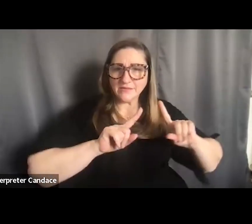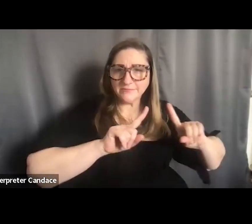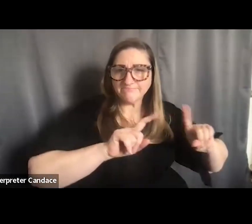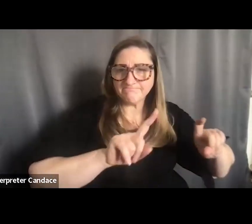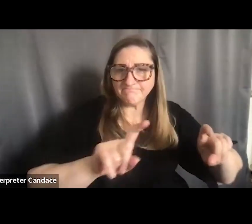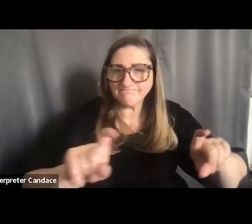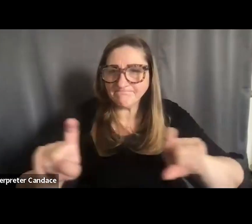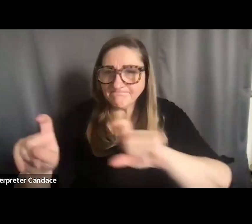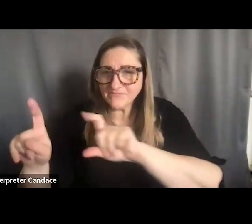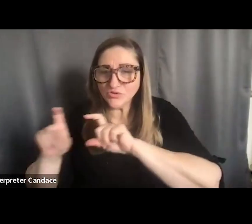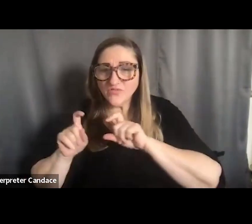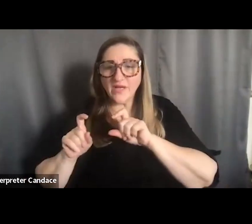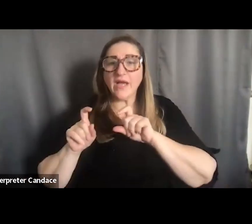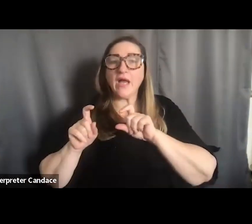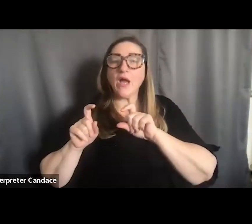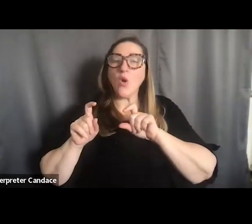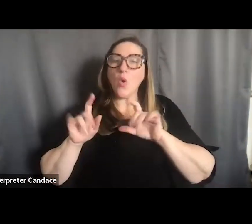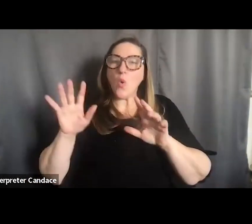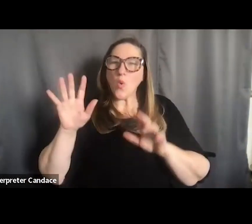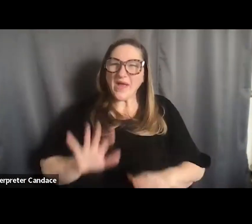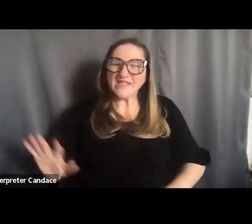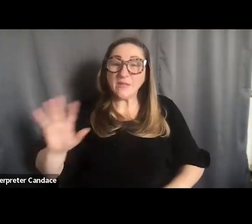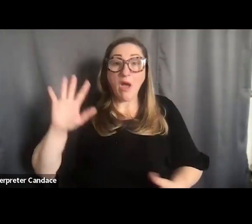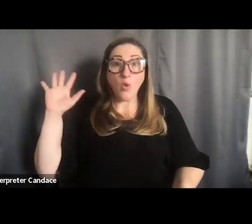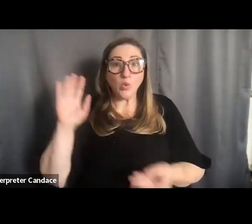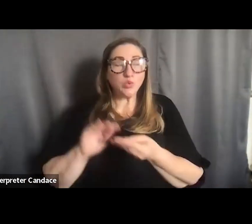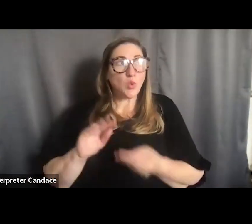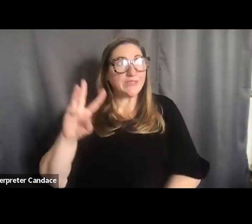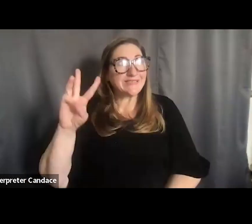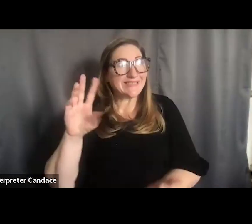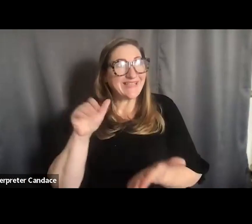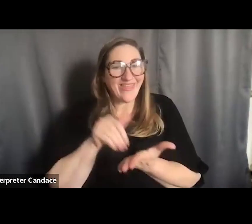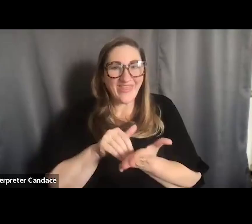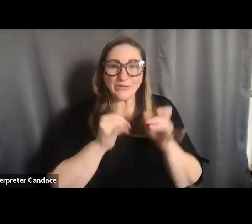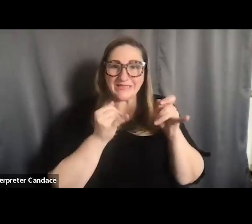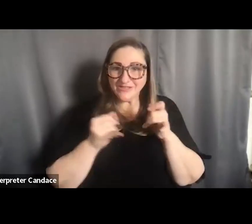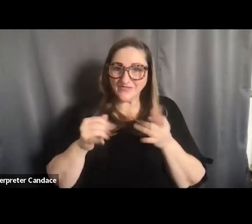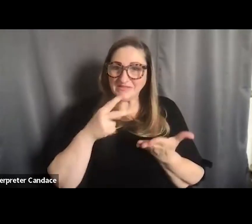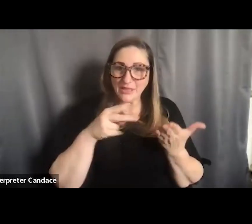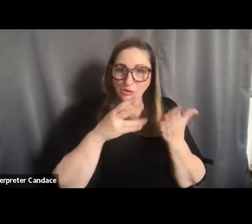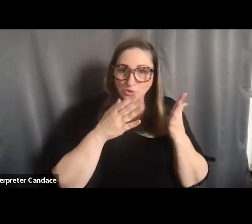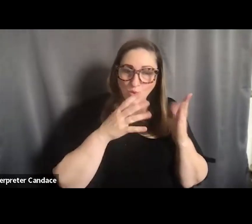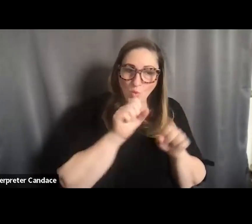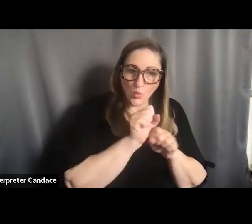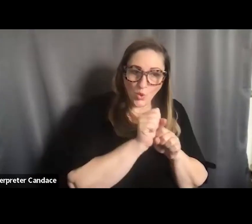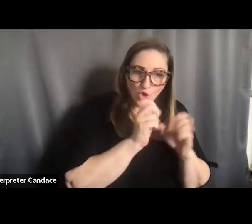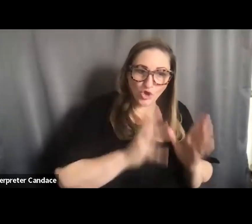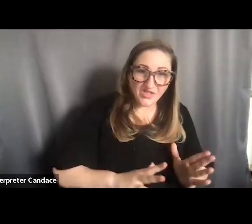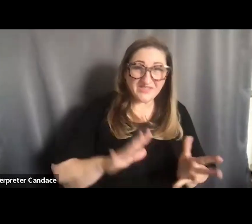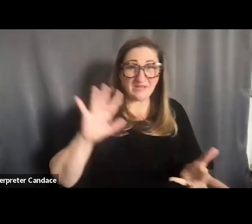the estimated 6,000 individual dance workers and 1,700 dance entities in New York